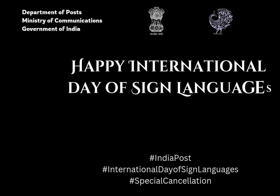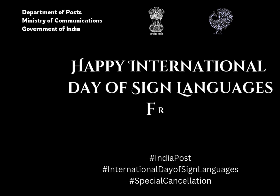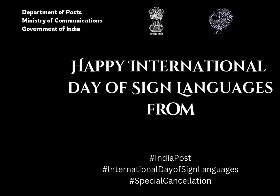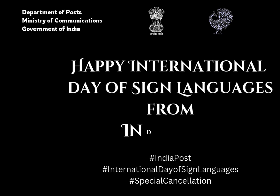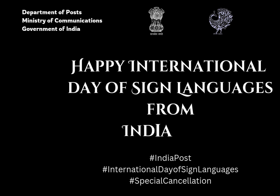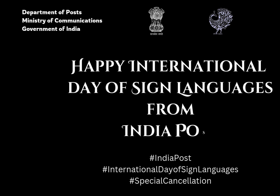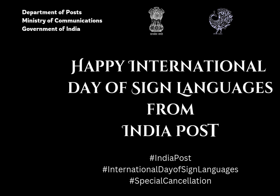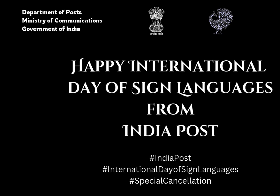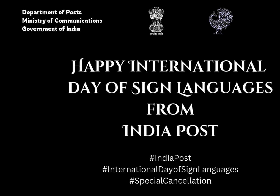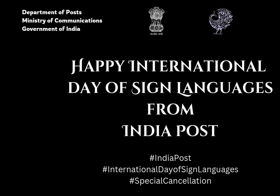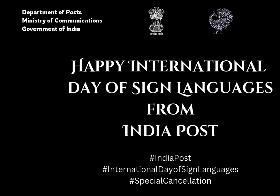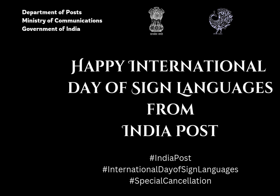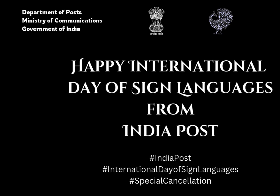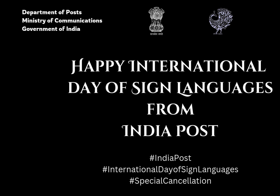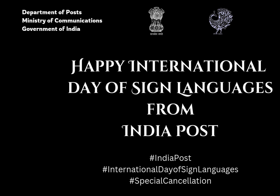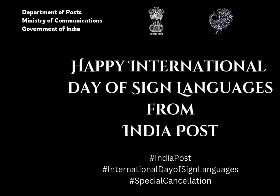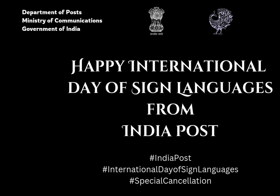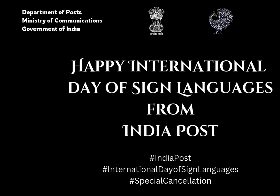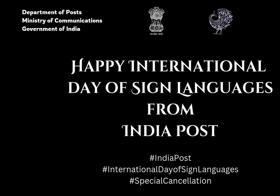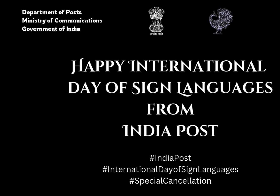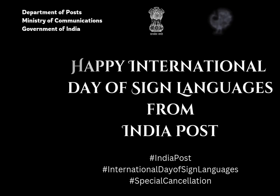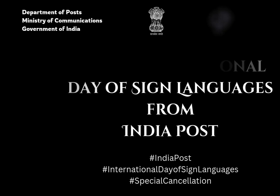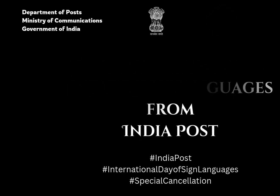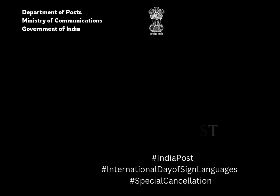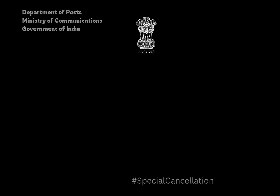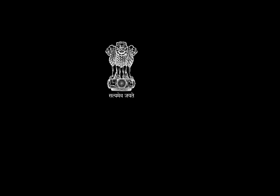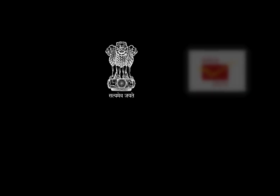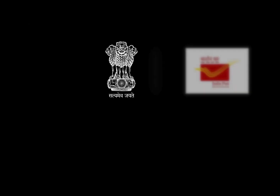international sign language day from India post